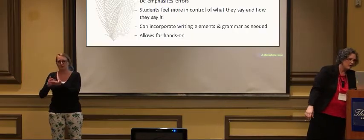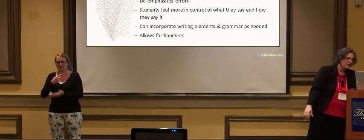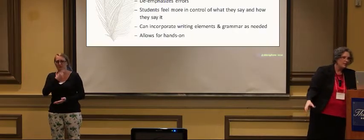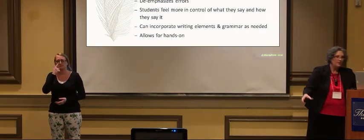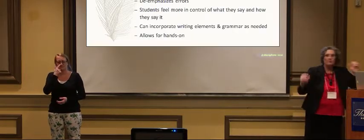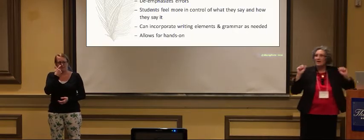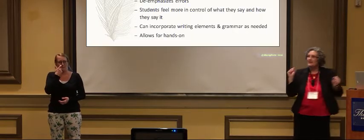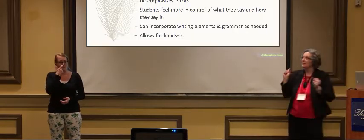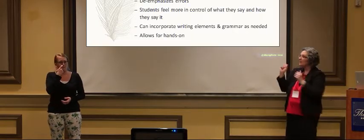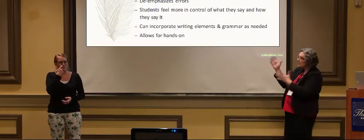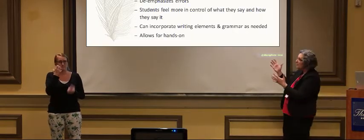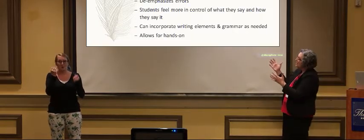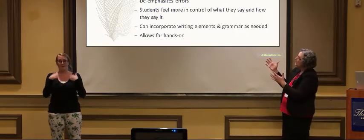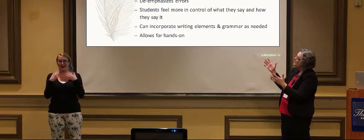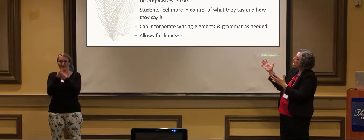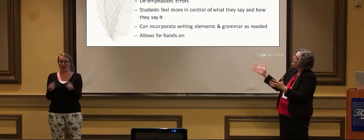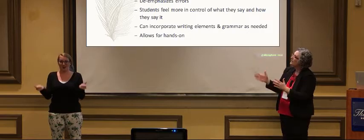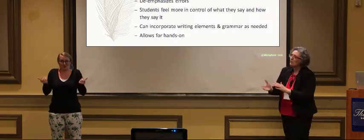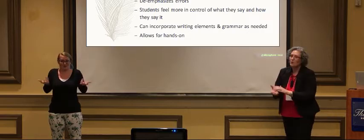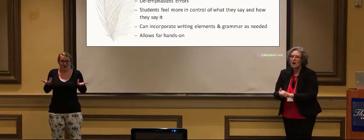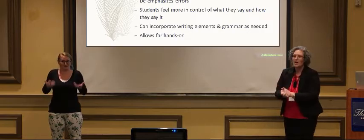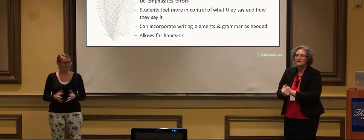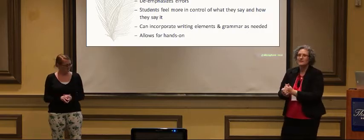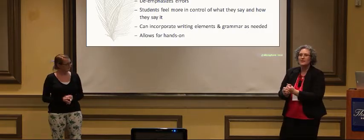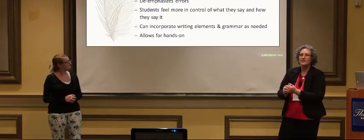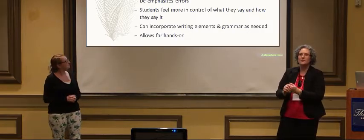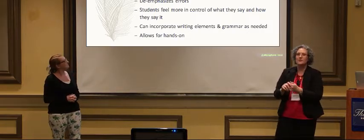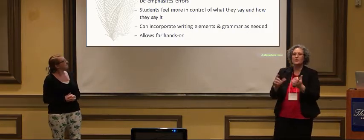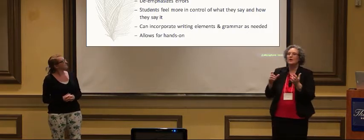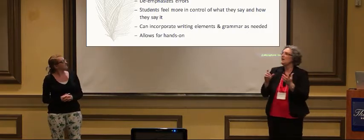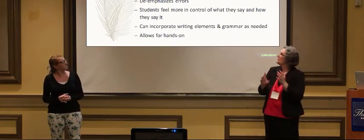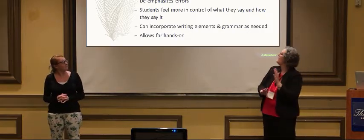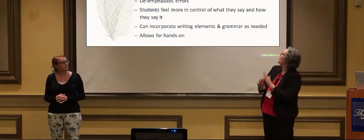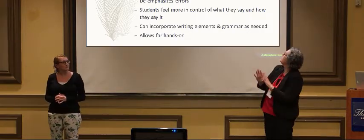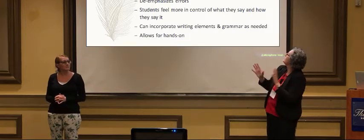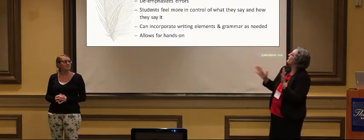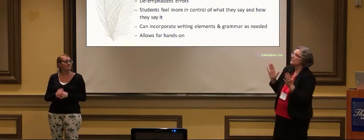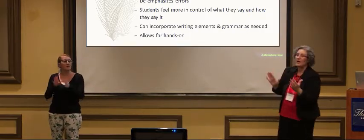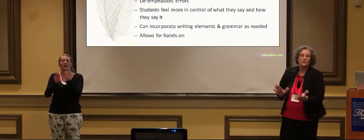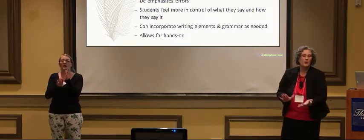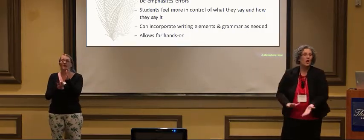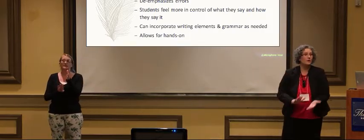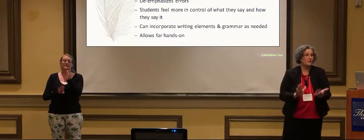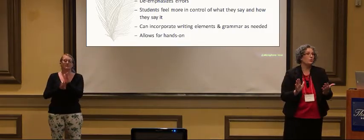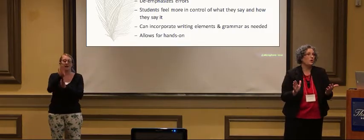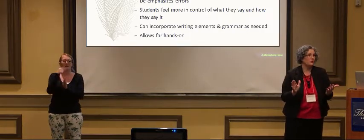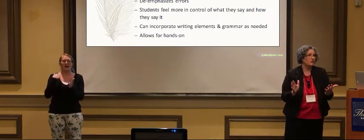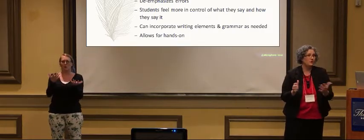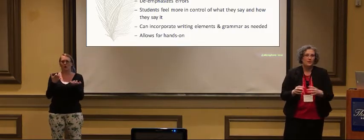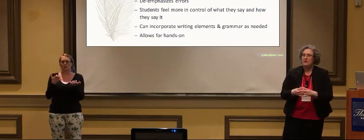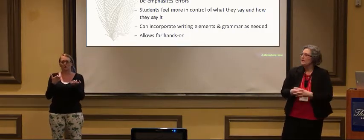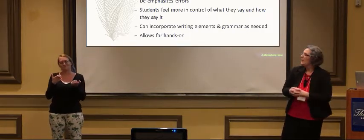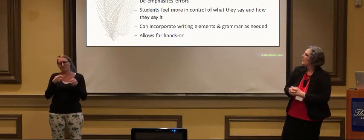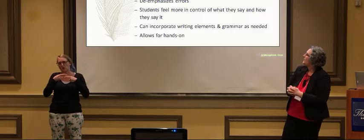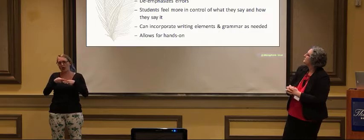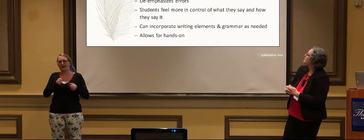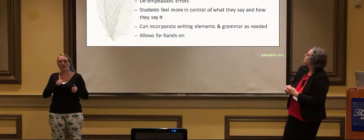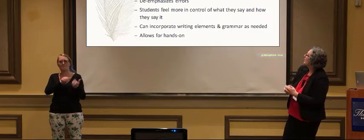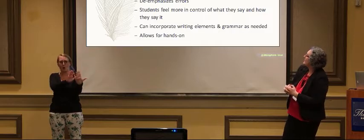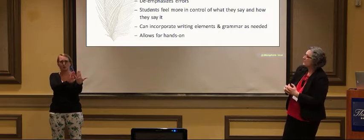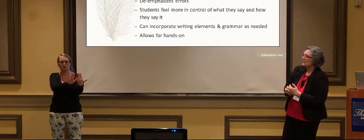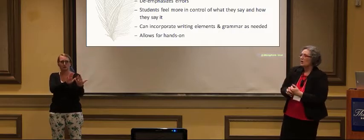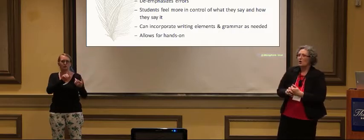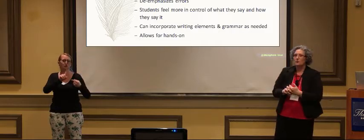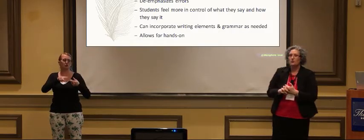So my solution was this development of this, I'm going to call it an approach